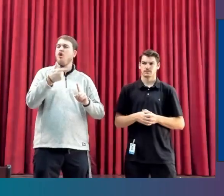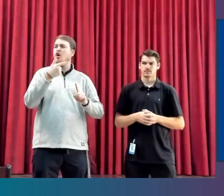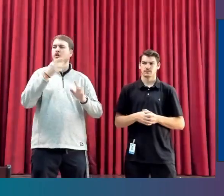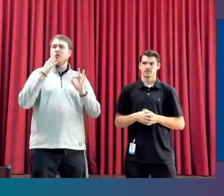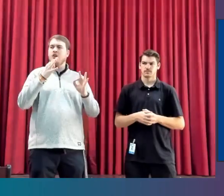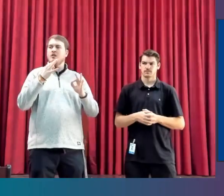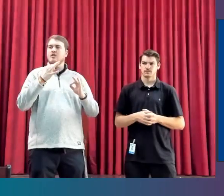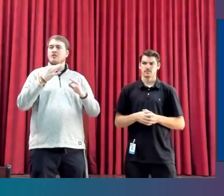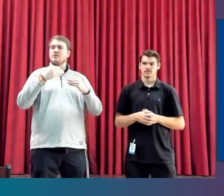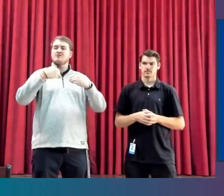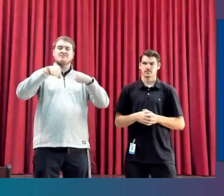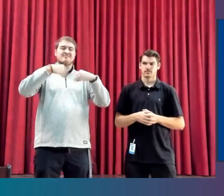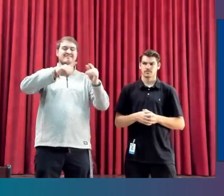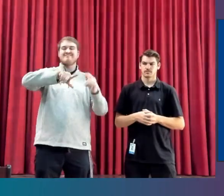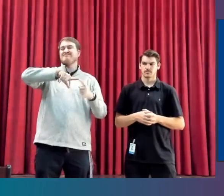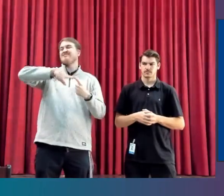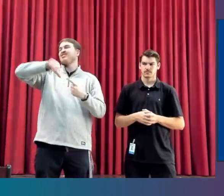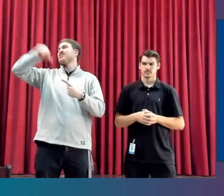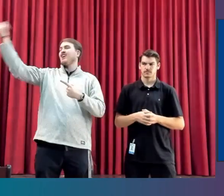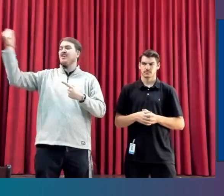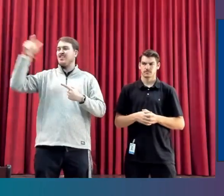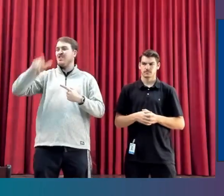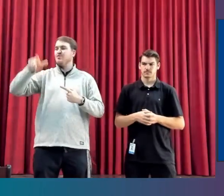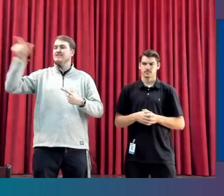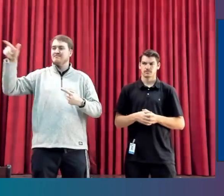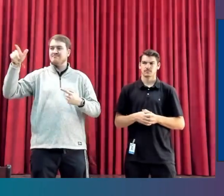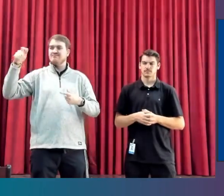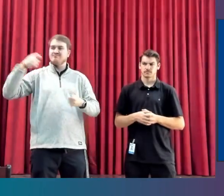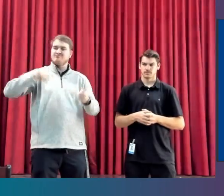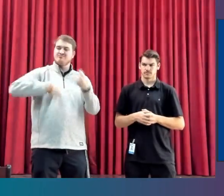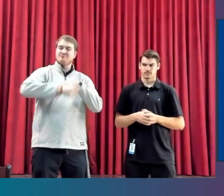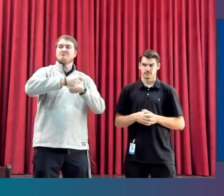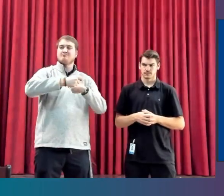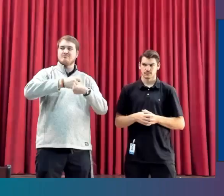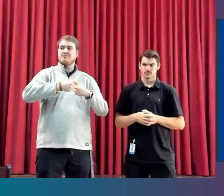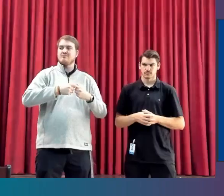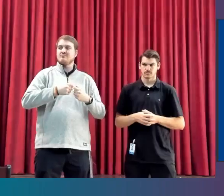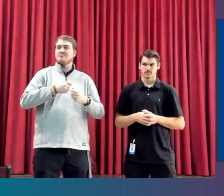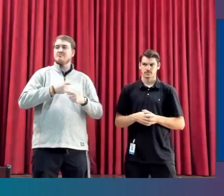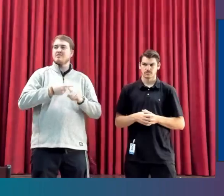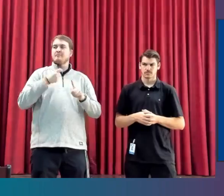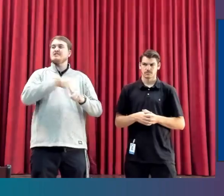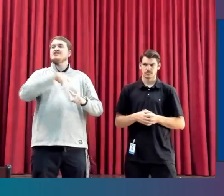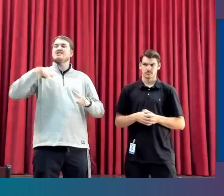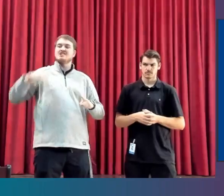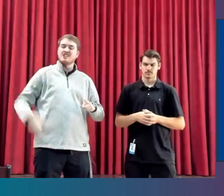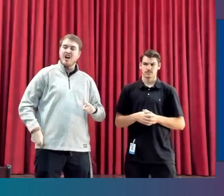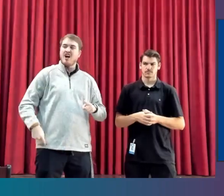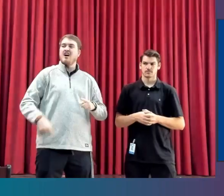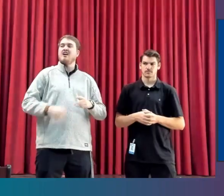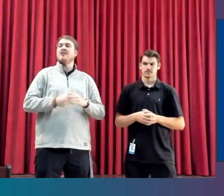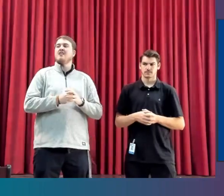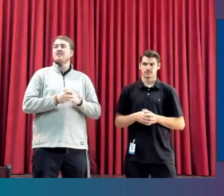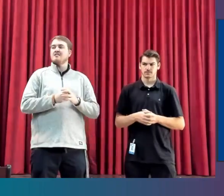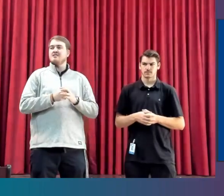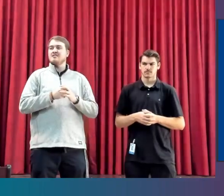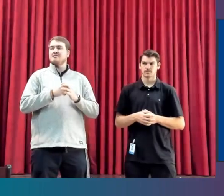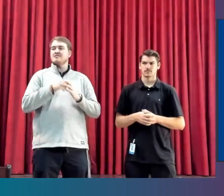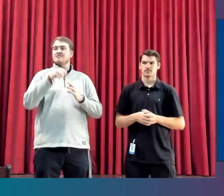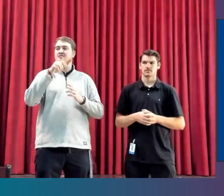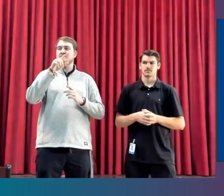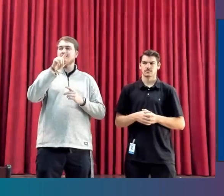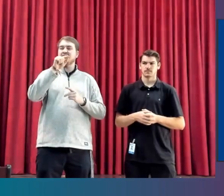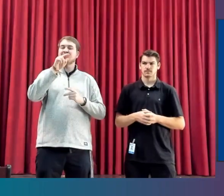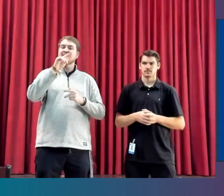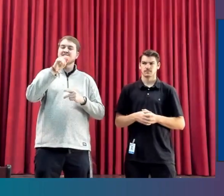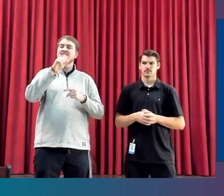the landlords were previously very good, but I'm noticing that they're selling these places to other landlords. Sometimes they're from